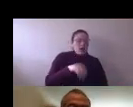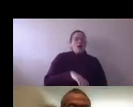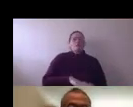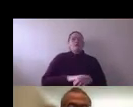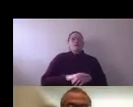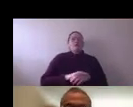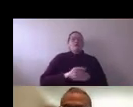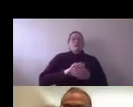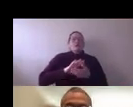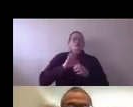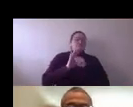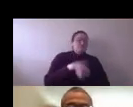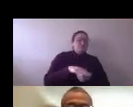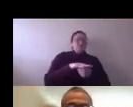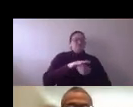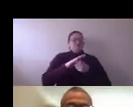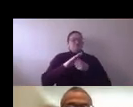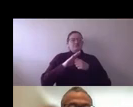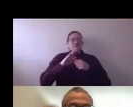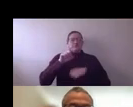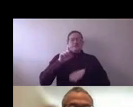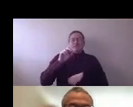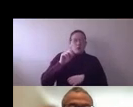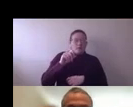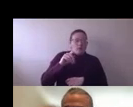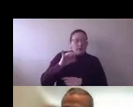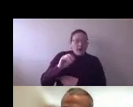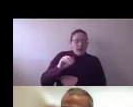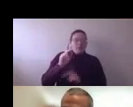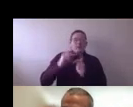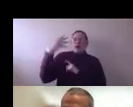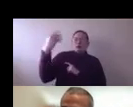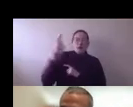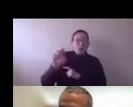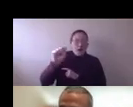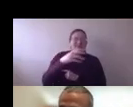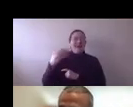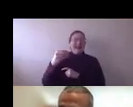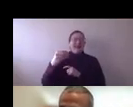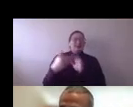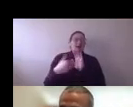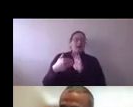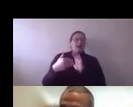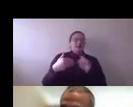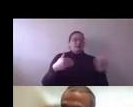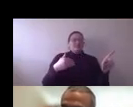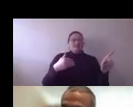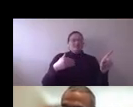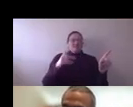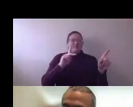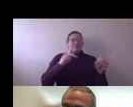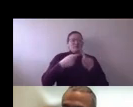Asian Americans and Pacific Islanders in the United States. Let me set